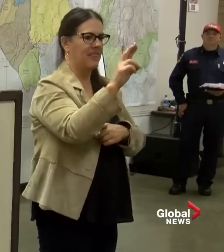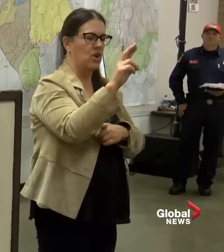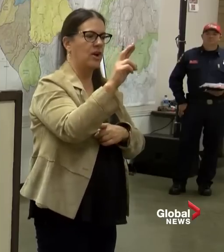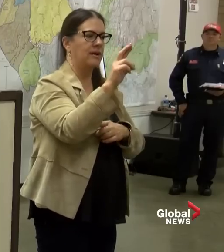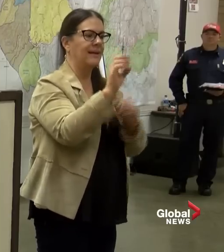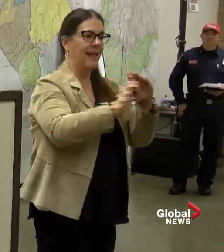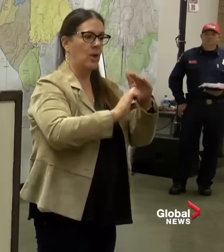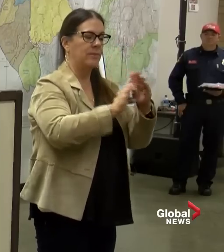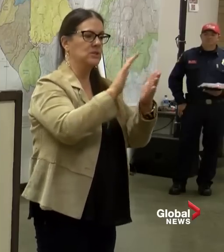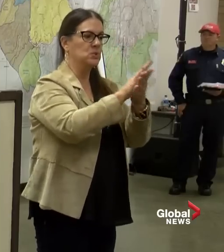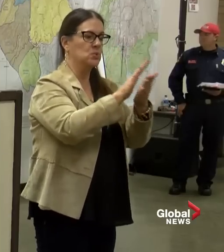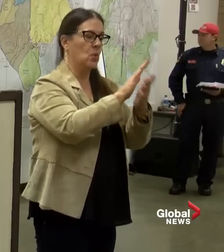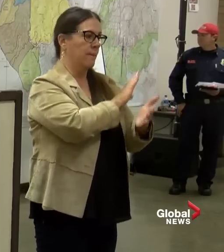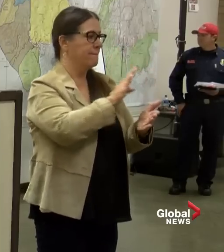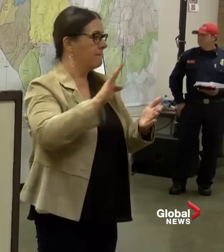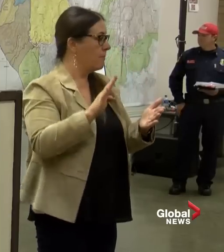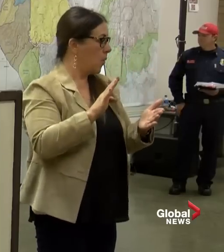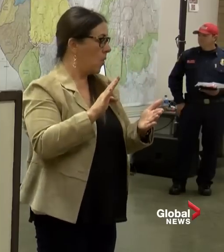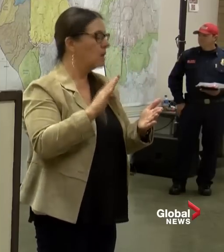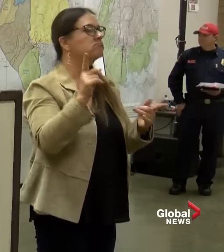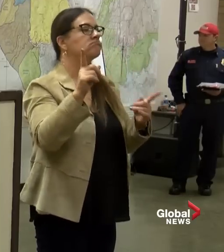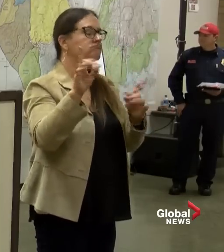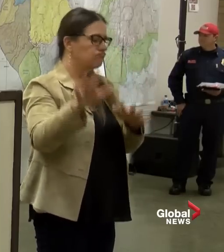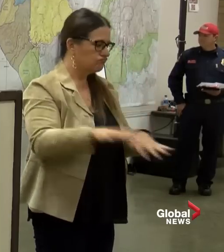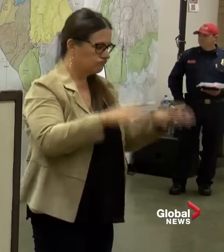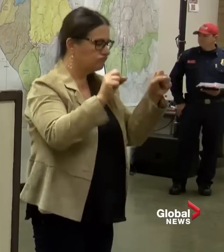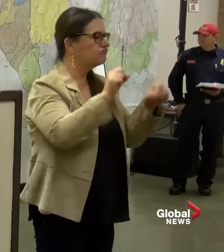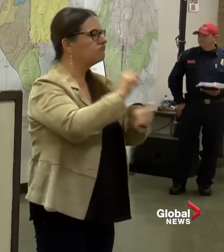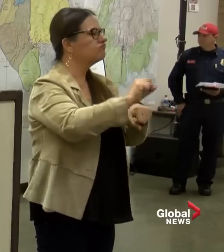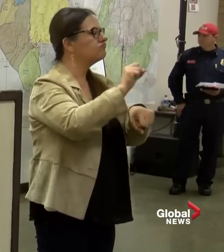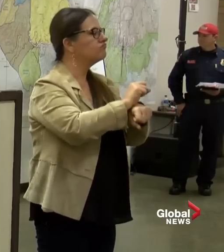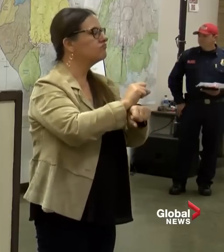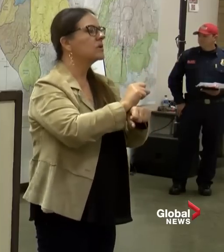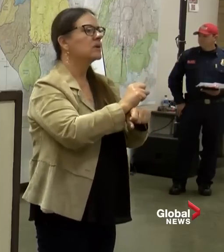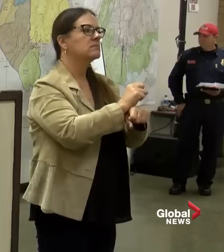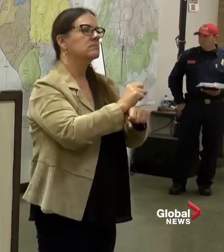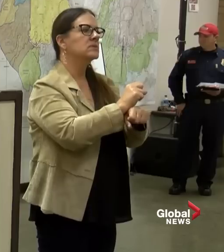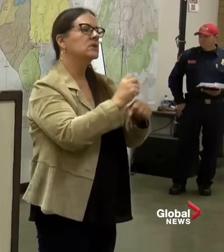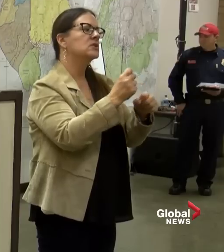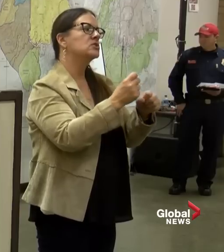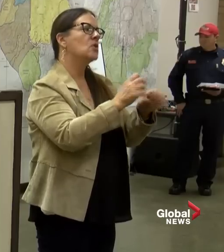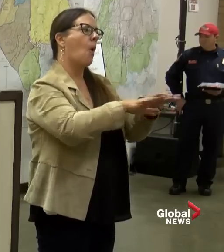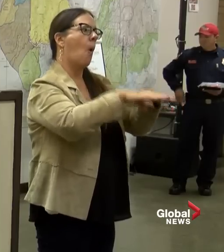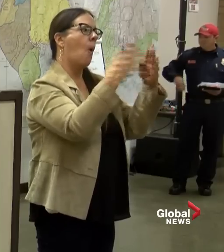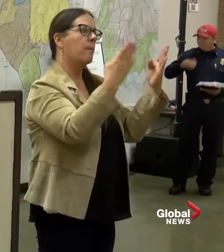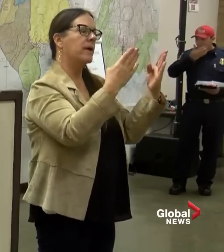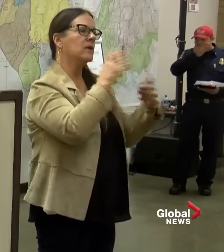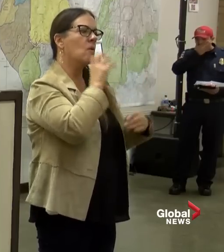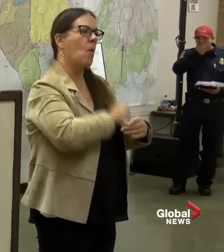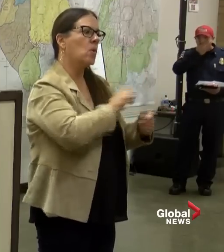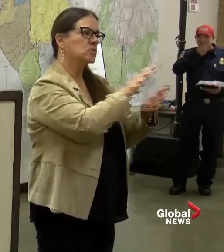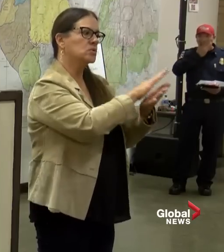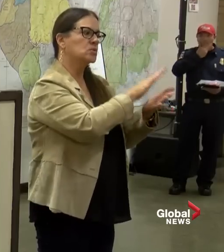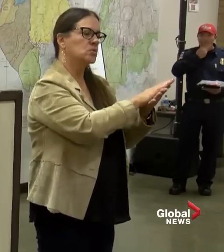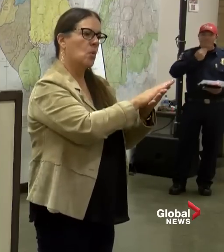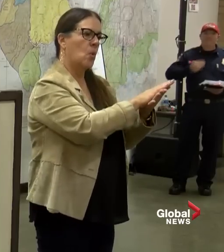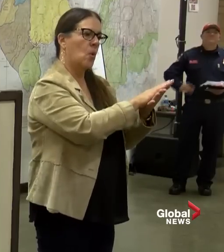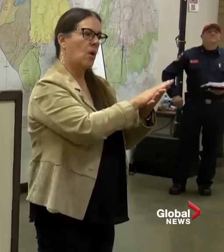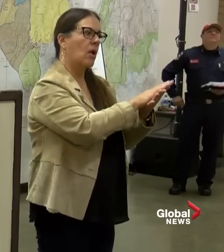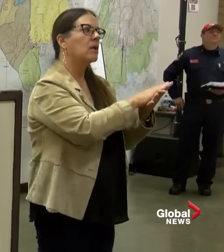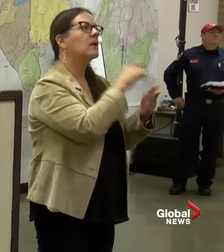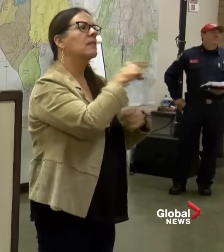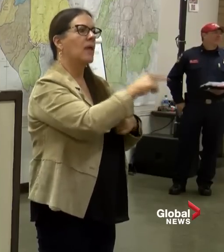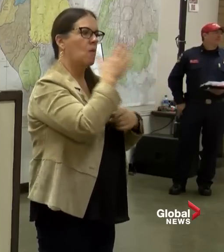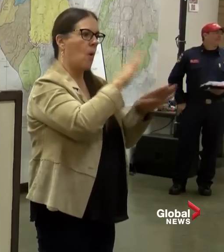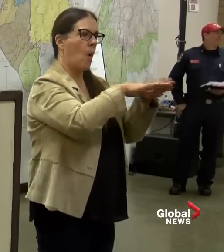Board of Trustees took action to reopen a vacant school site, and they will be